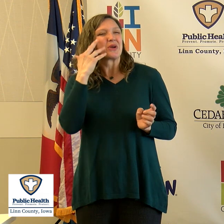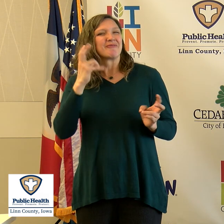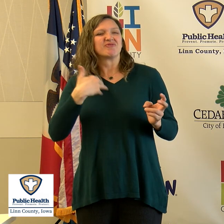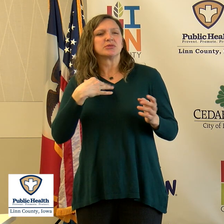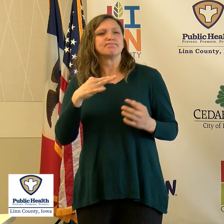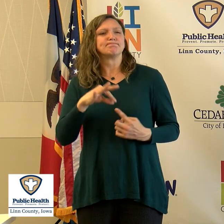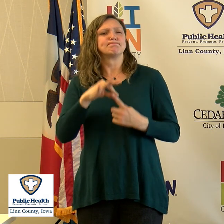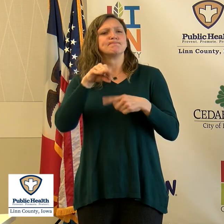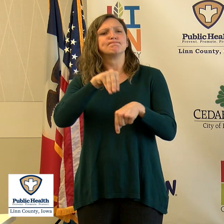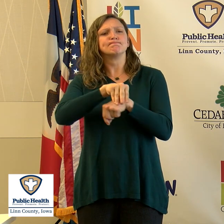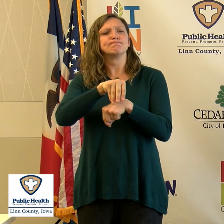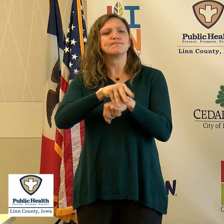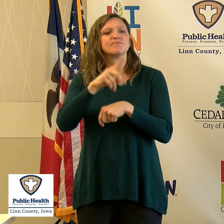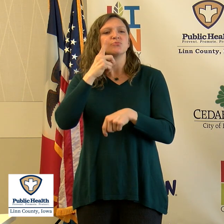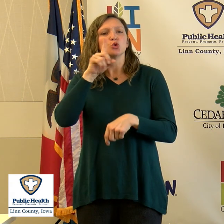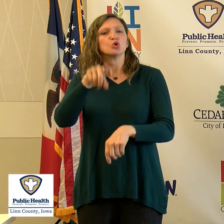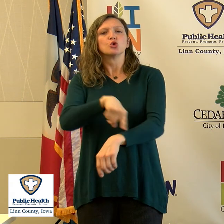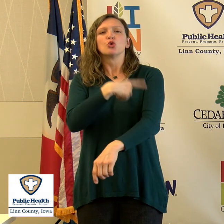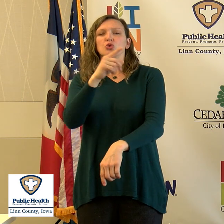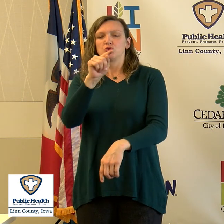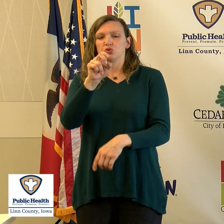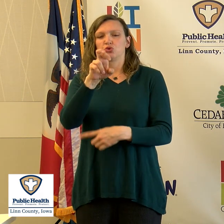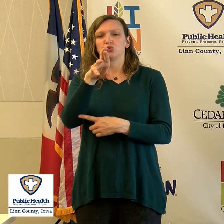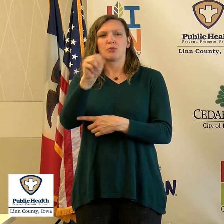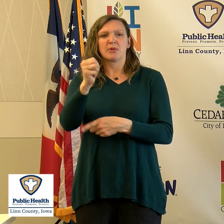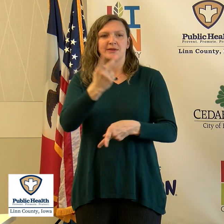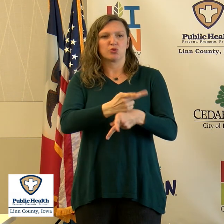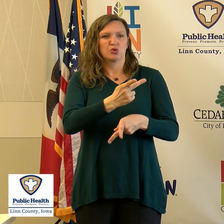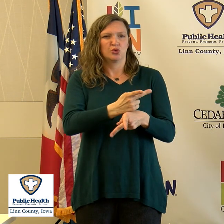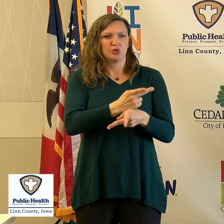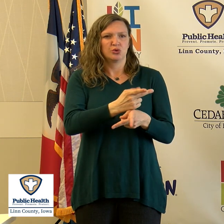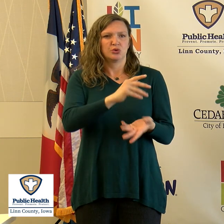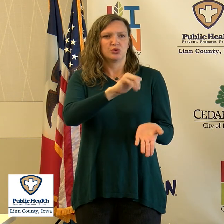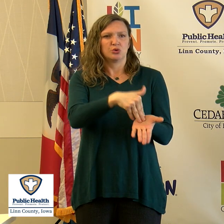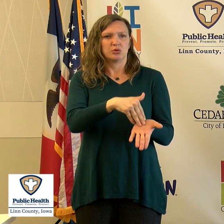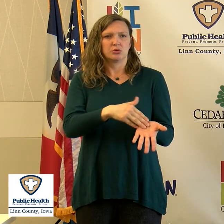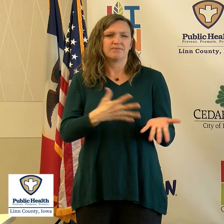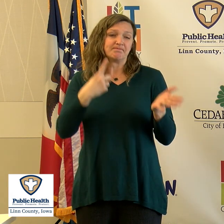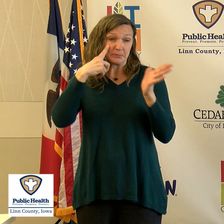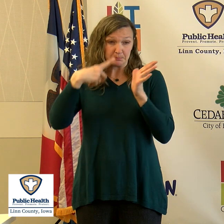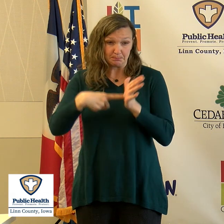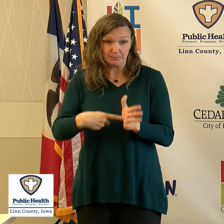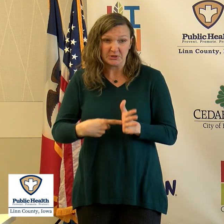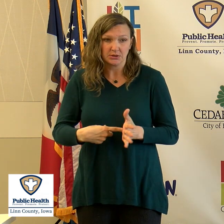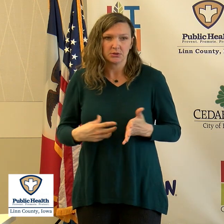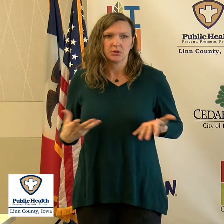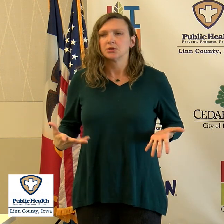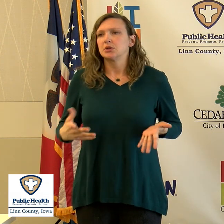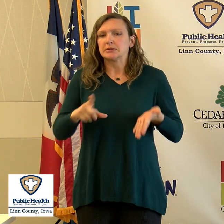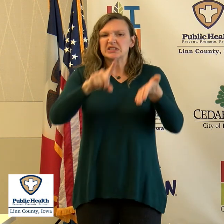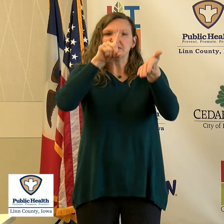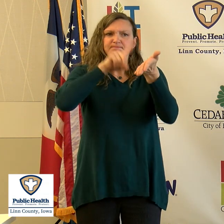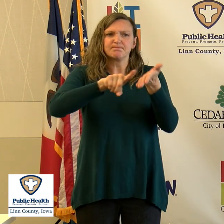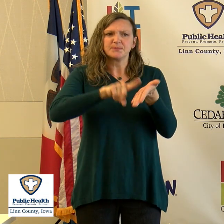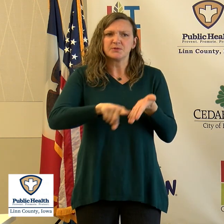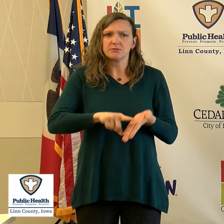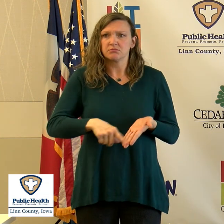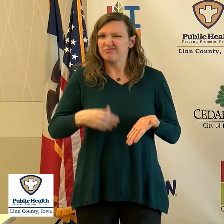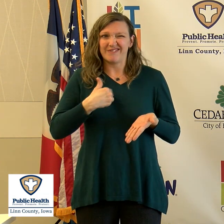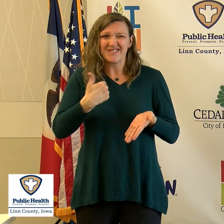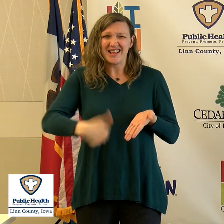to those long-term care facilities that may have done poorly on infection control inspections in the past, either by the state or local public